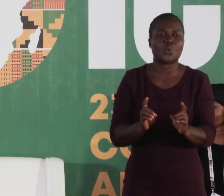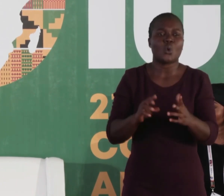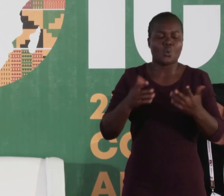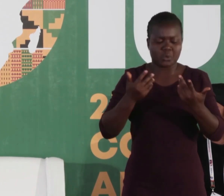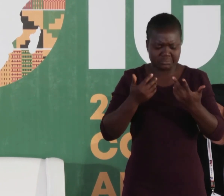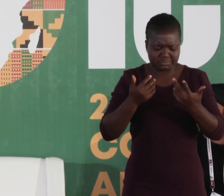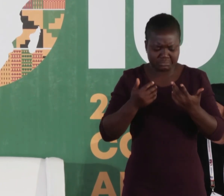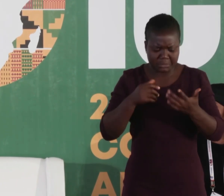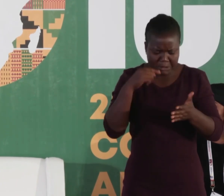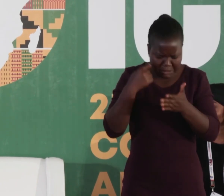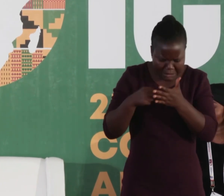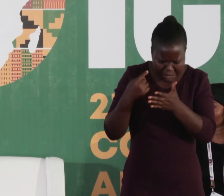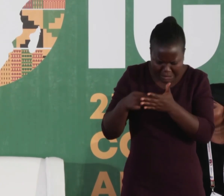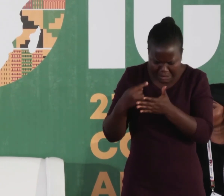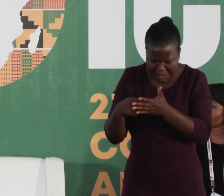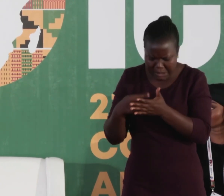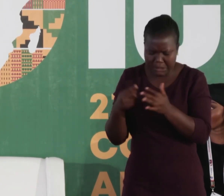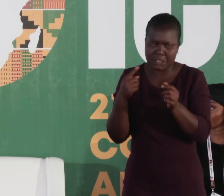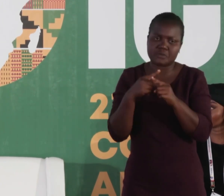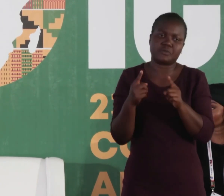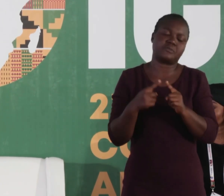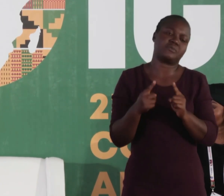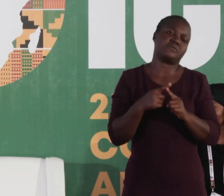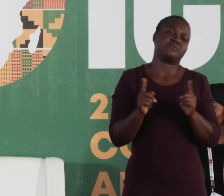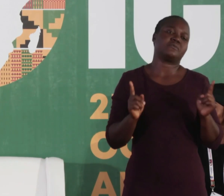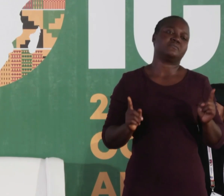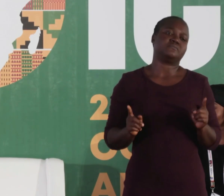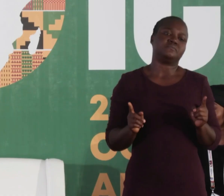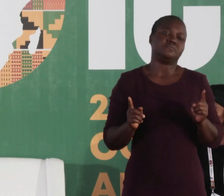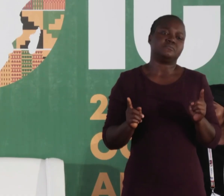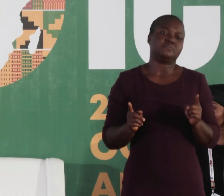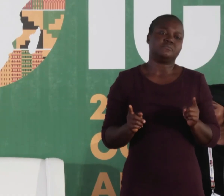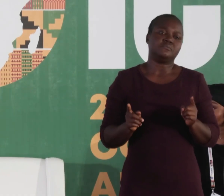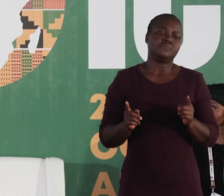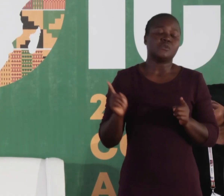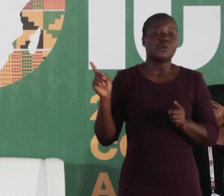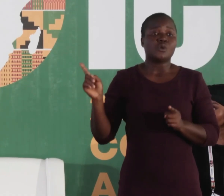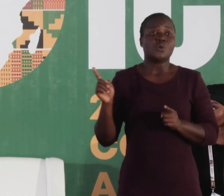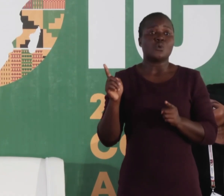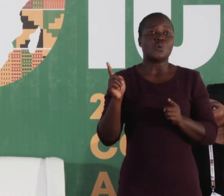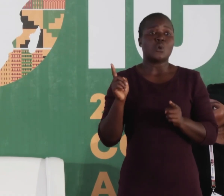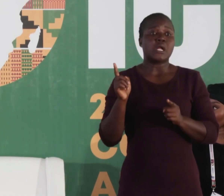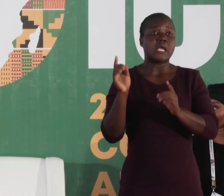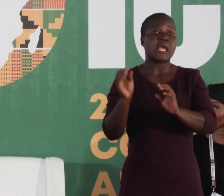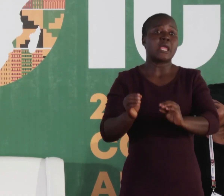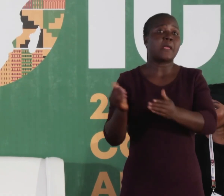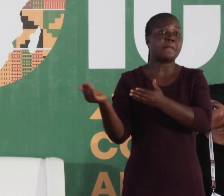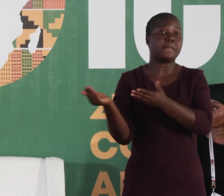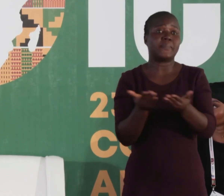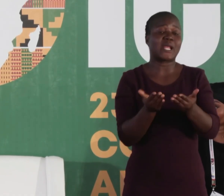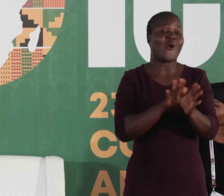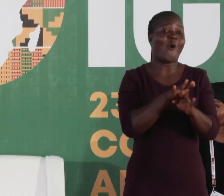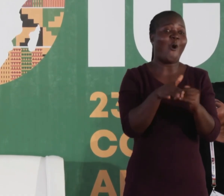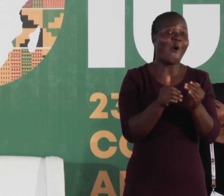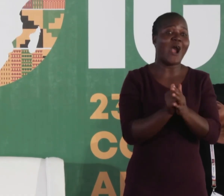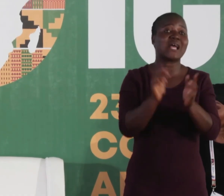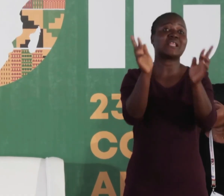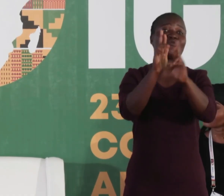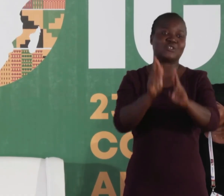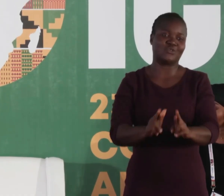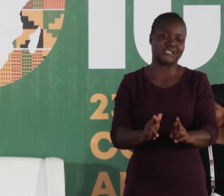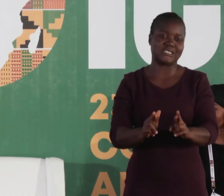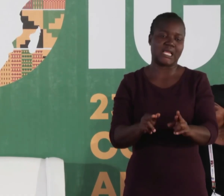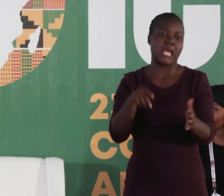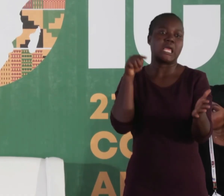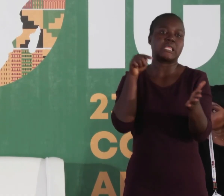qualitative analysis. Next slide. I present the results in the next slide. So these are the characteristics of participants